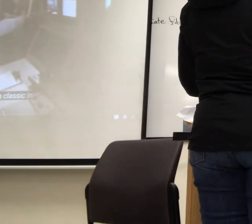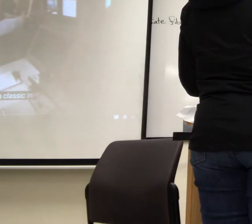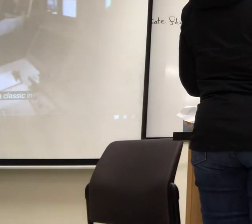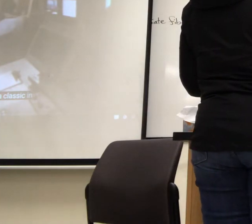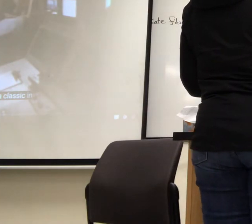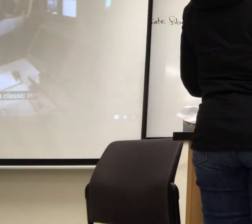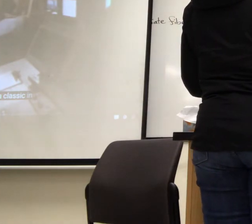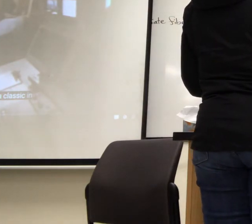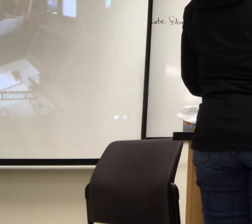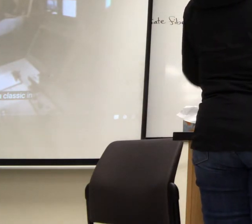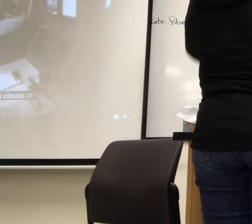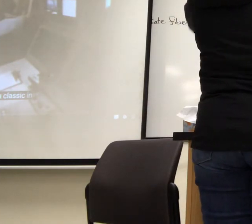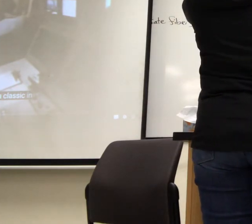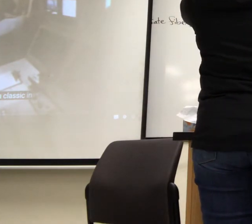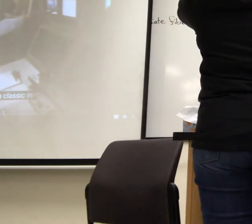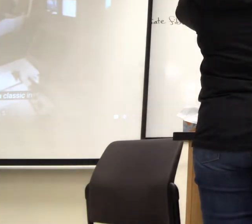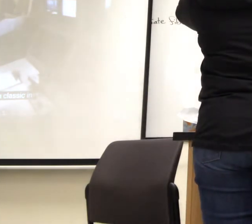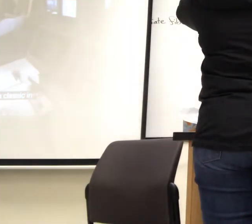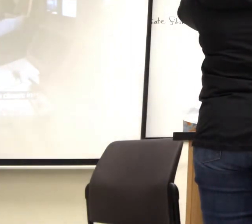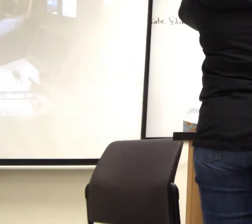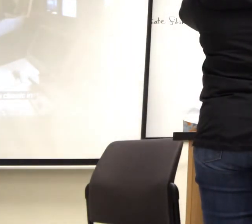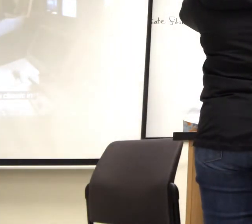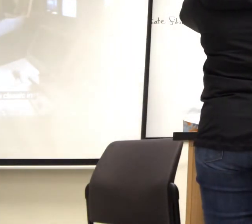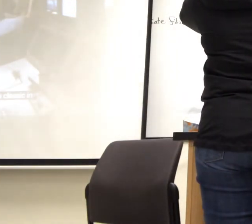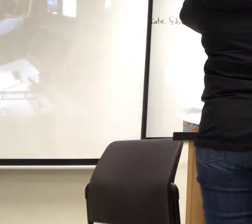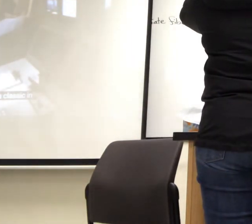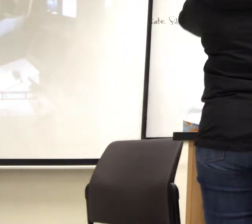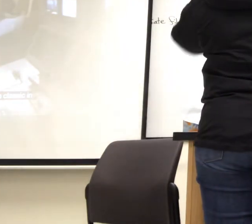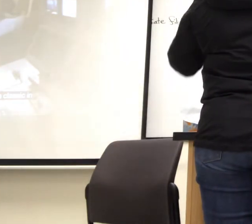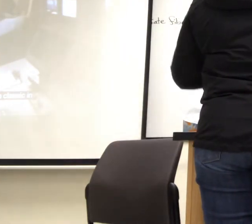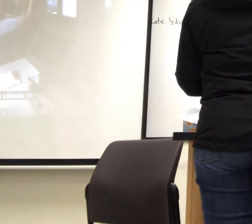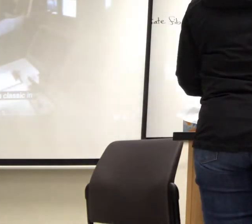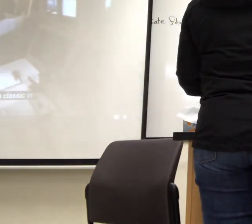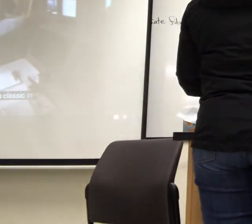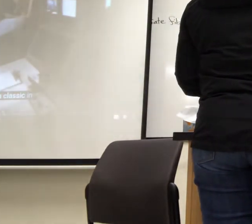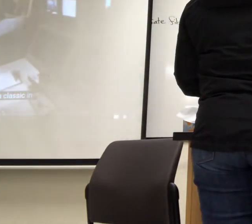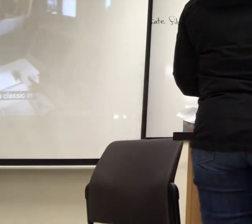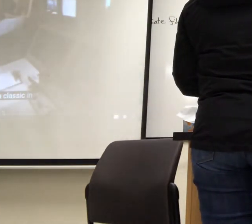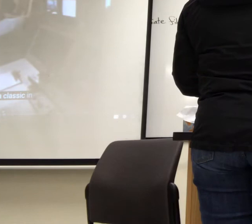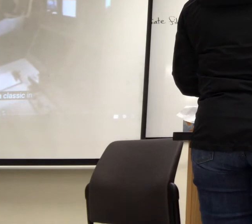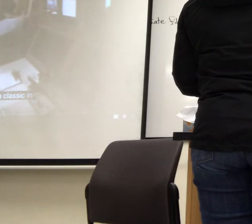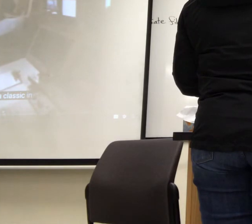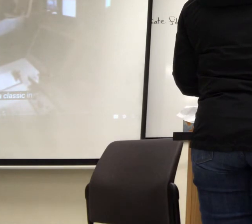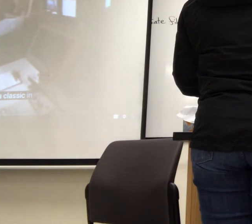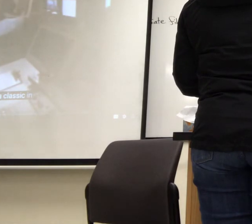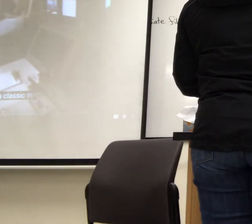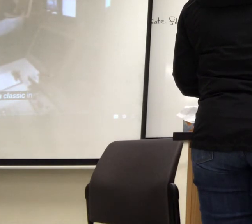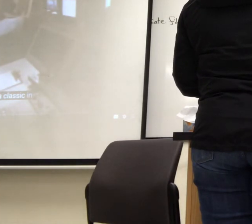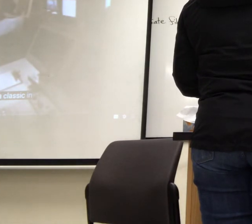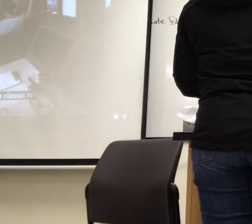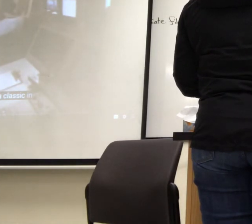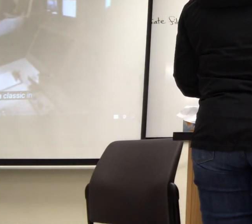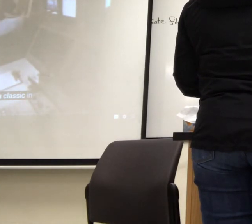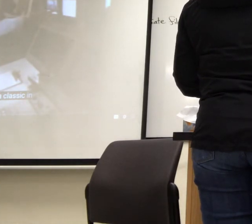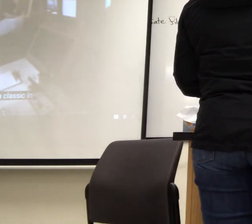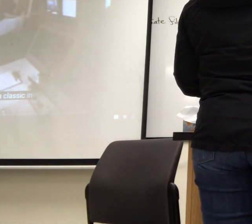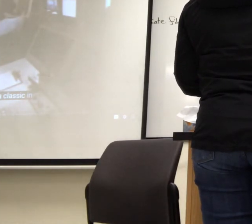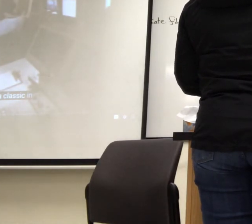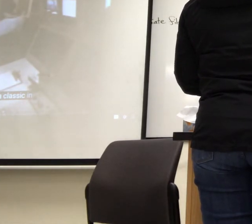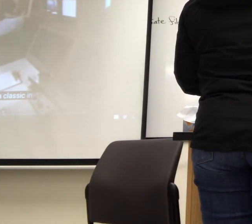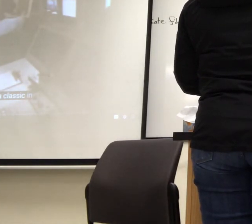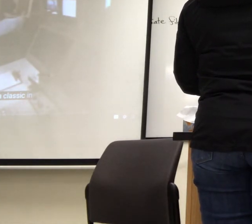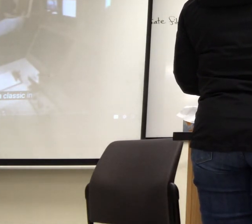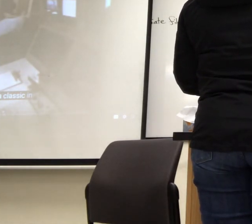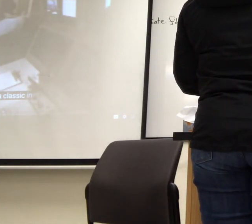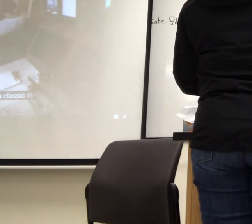Can you tell me what's great, like what do you usually get? I don't know. I'd have to look it up from last year.